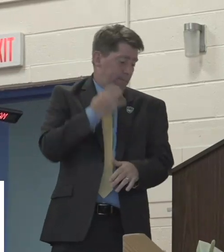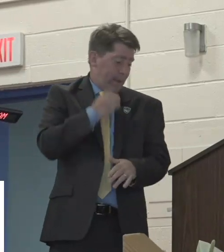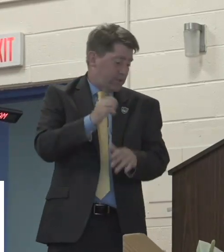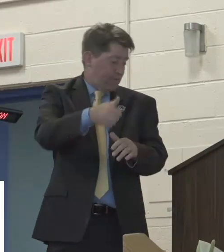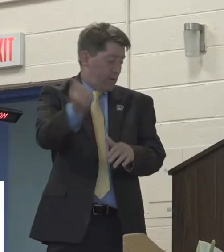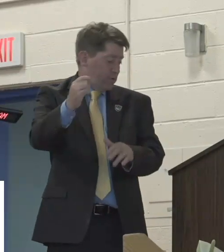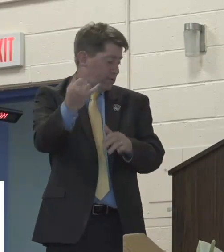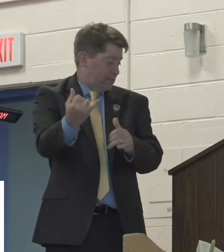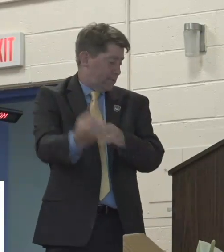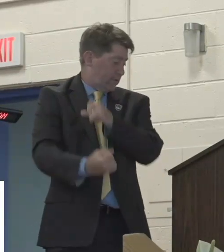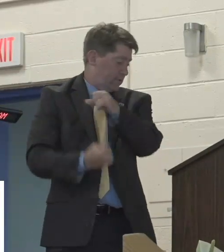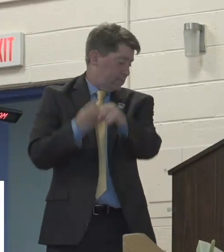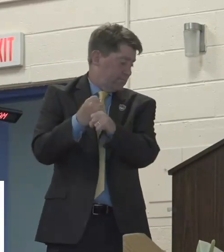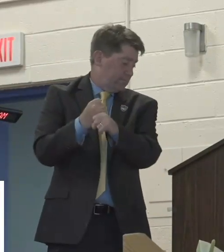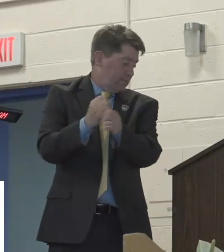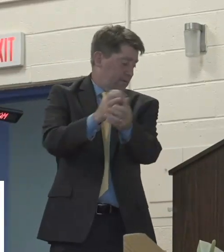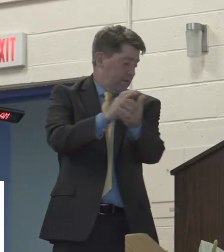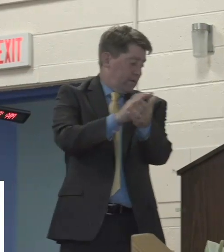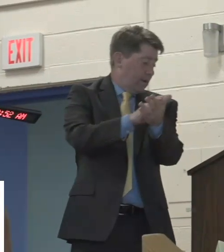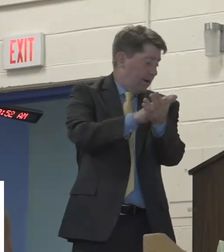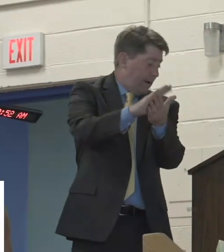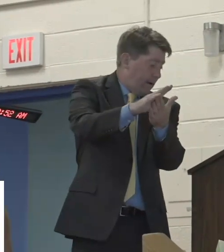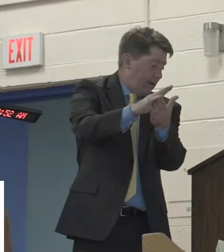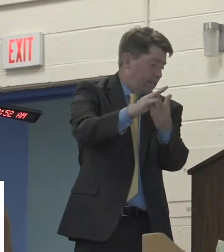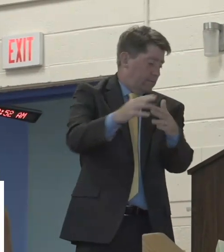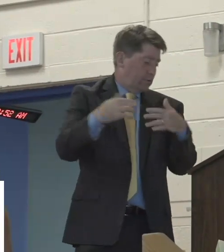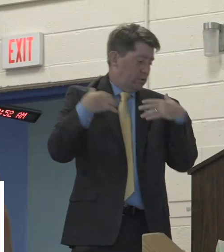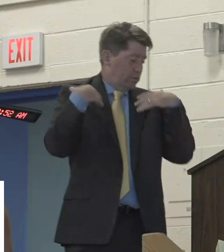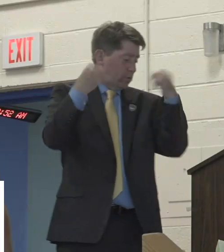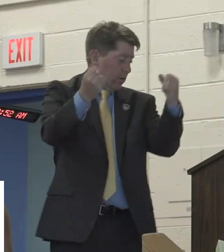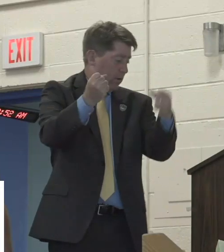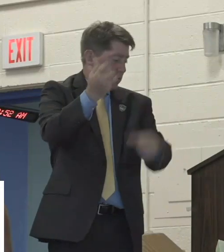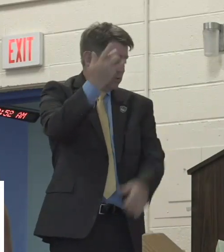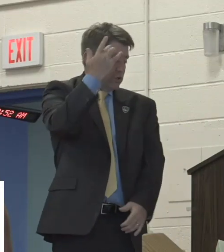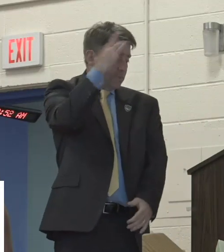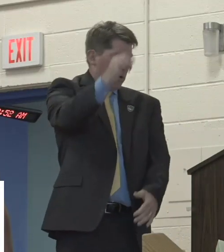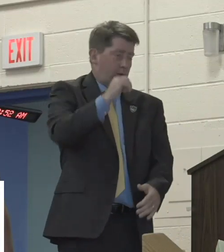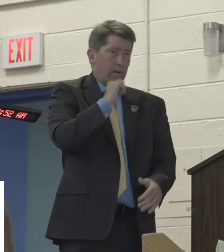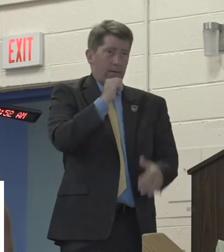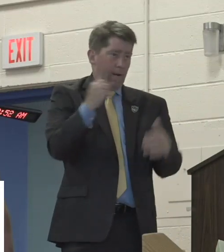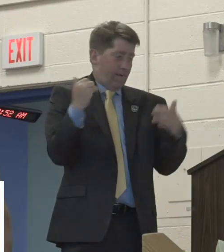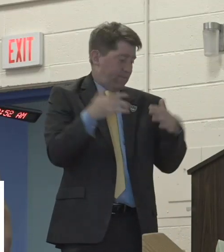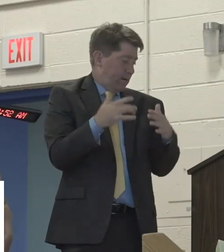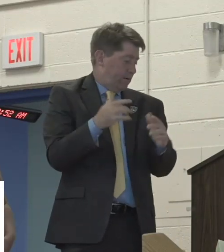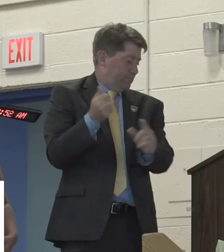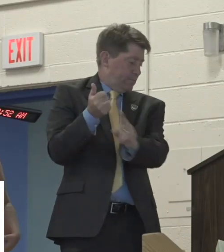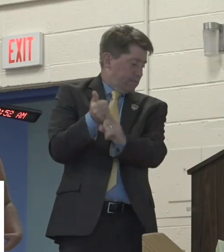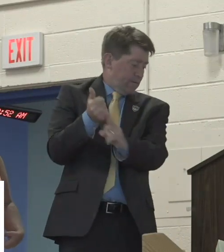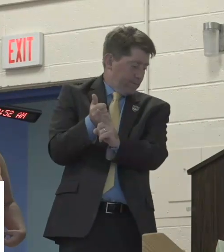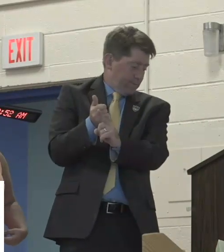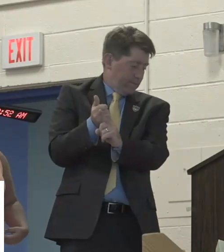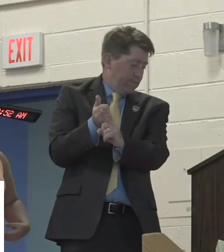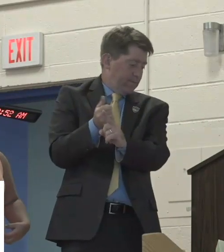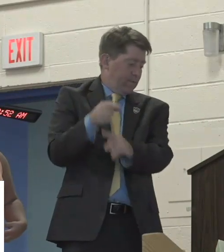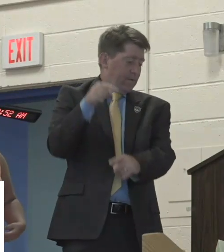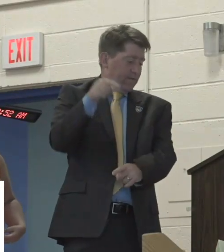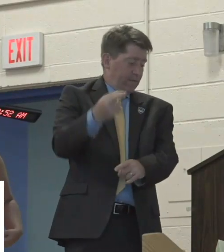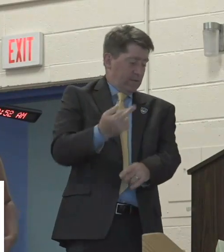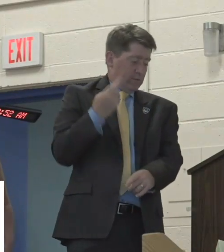their empathy and sympathy for others throughout this year with their kindness and their strength and their ability